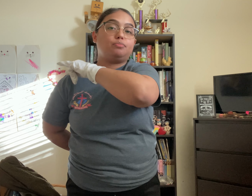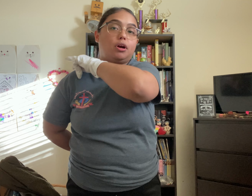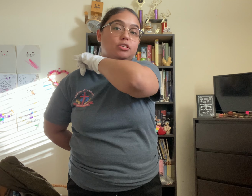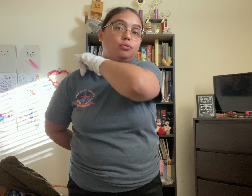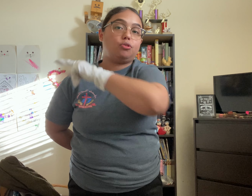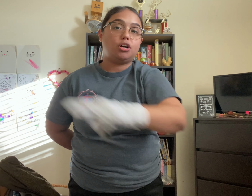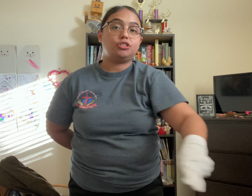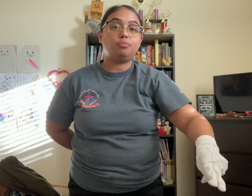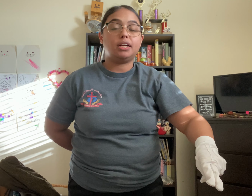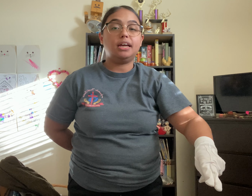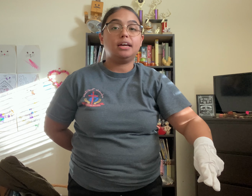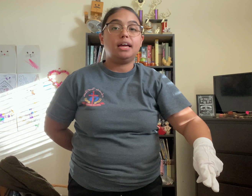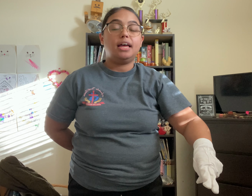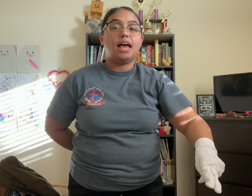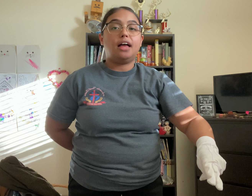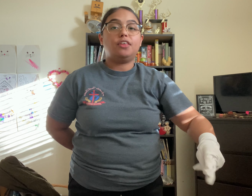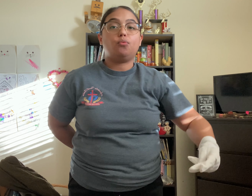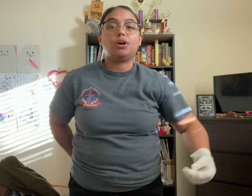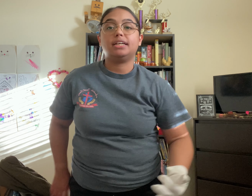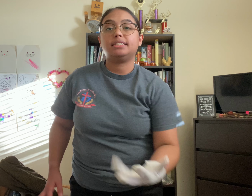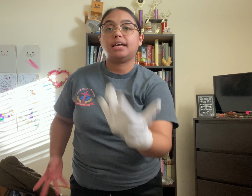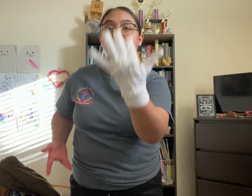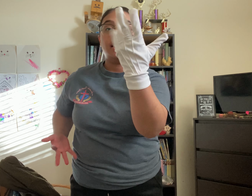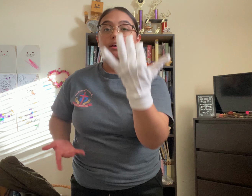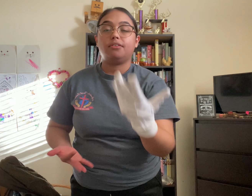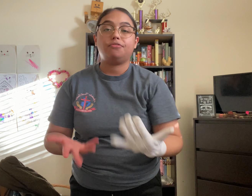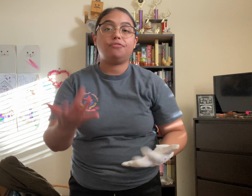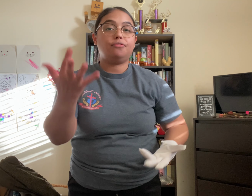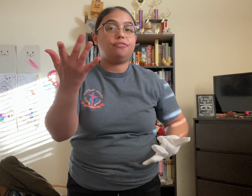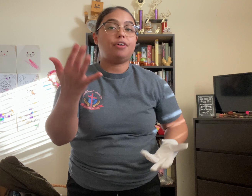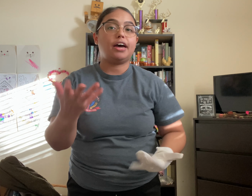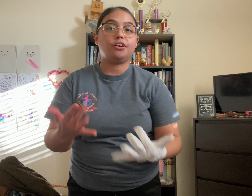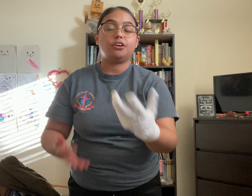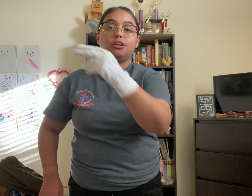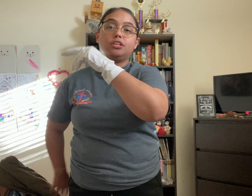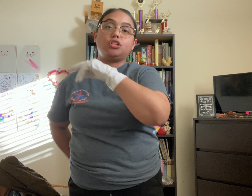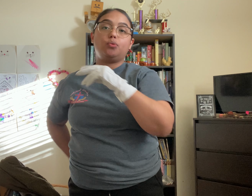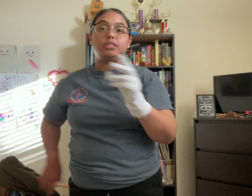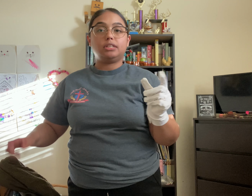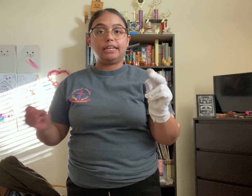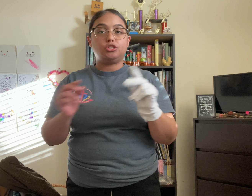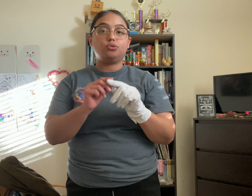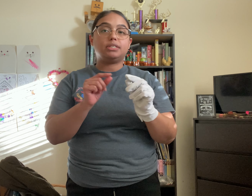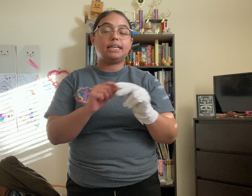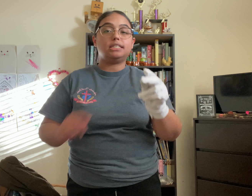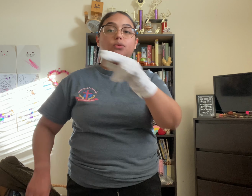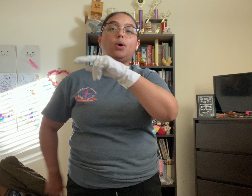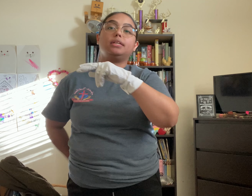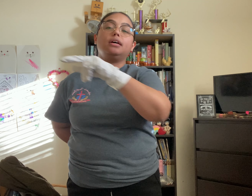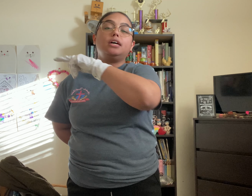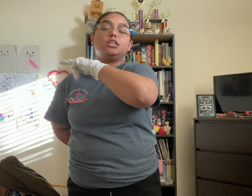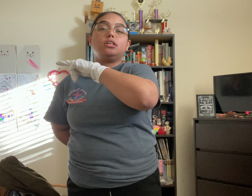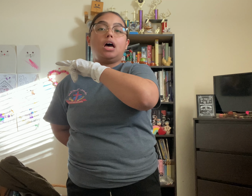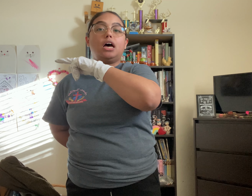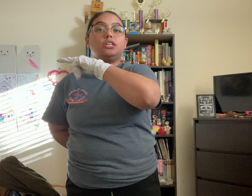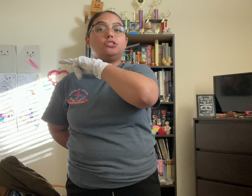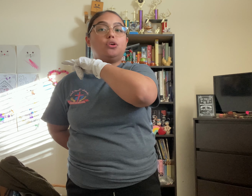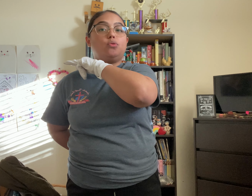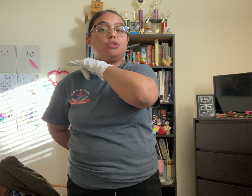part. So across your body, and then we're going to sign fire. So it's like two signs in one. So the